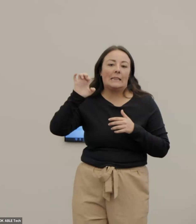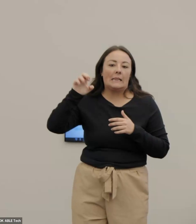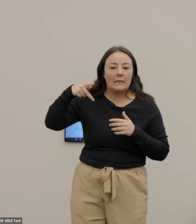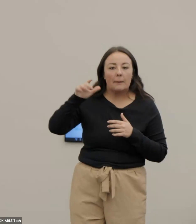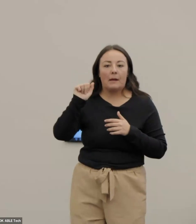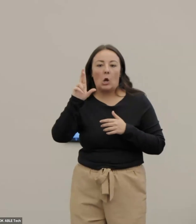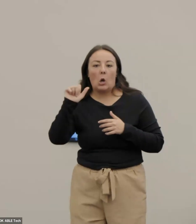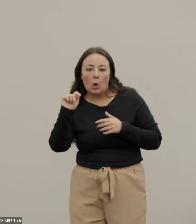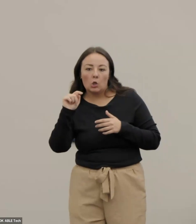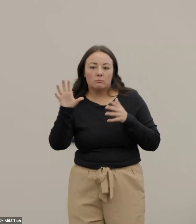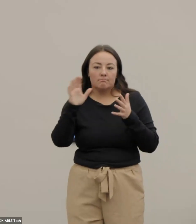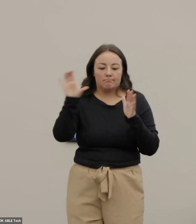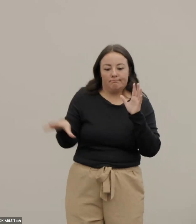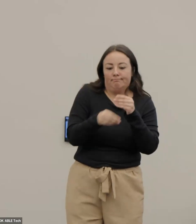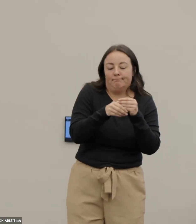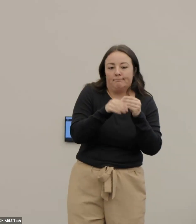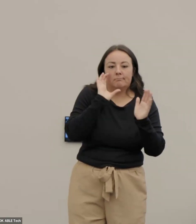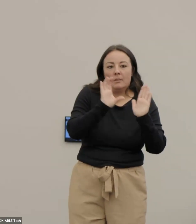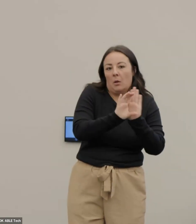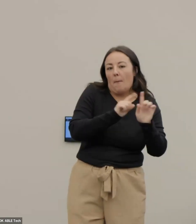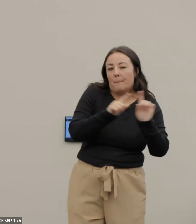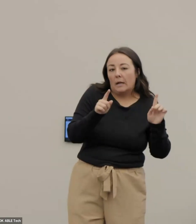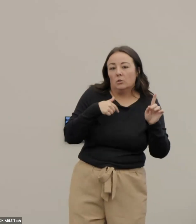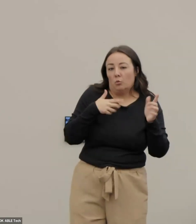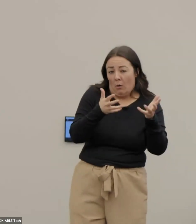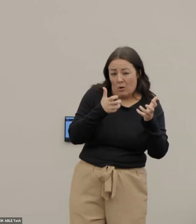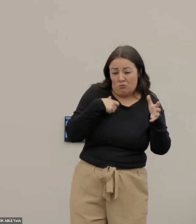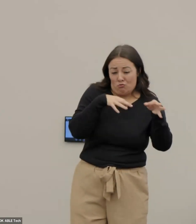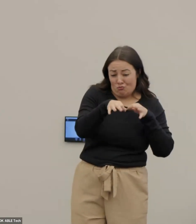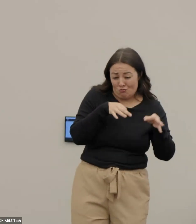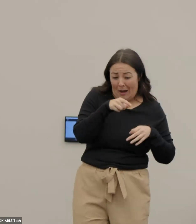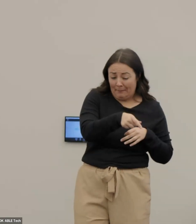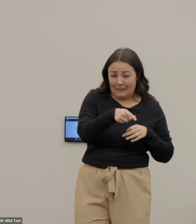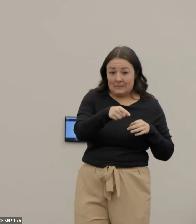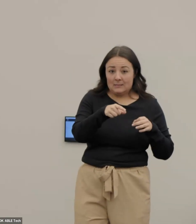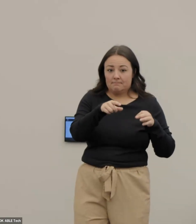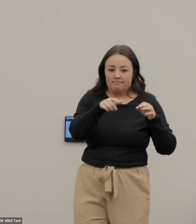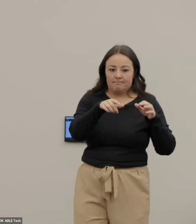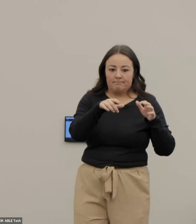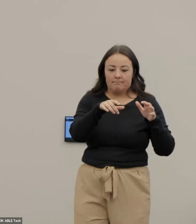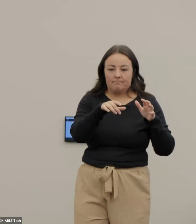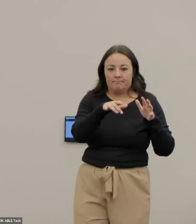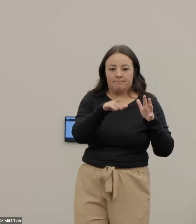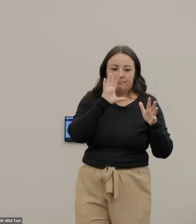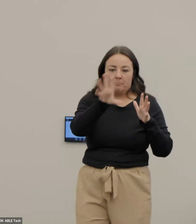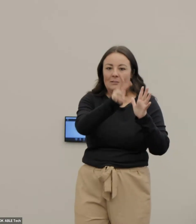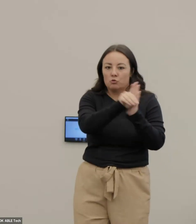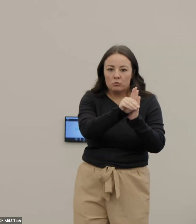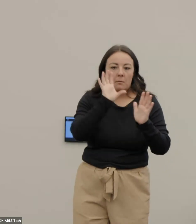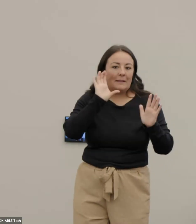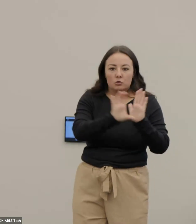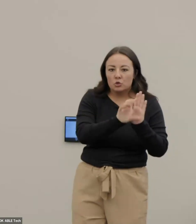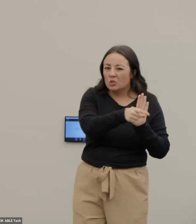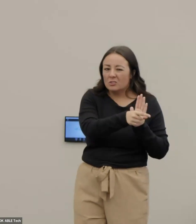the document. But fundamentally, do I want to describe that graphic? Maybe not,